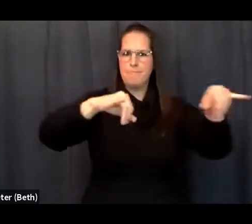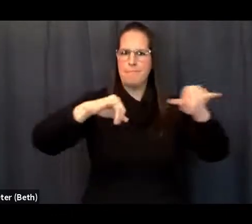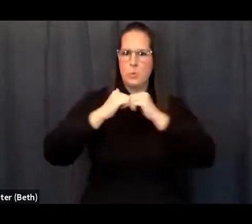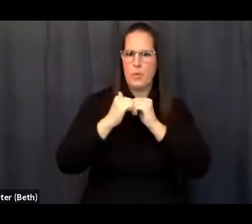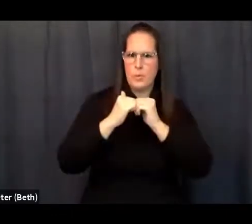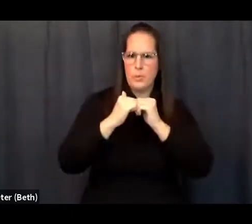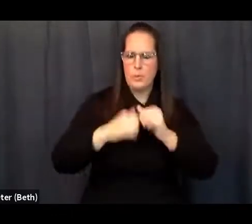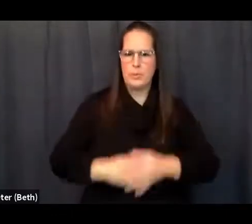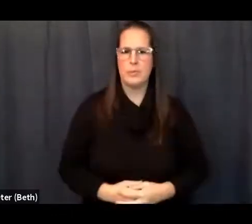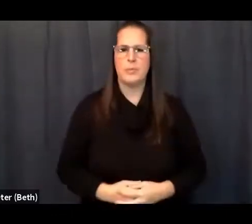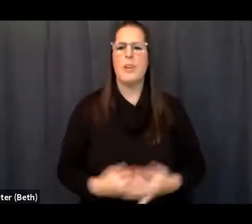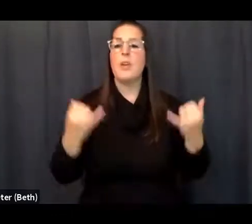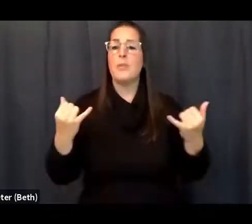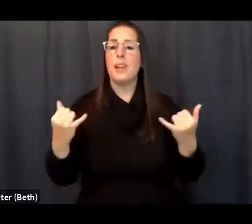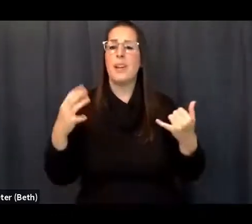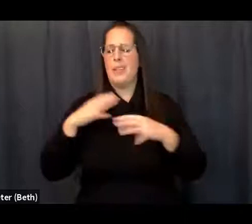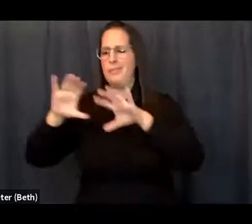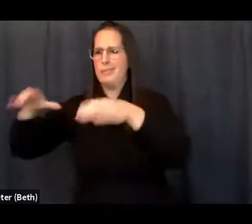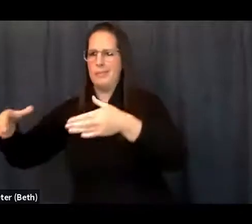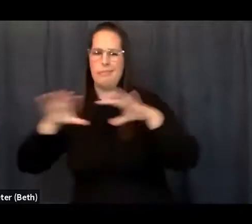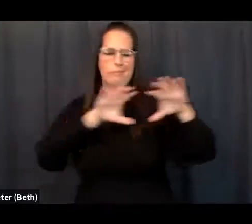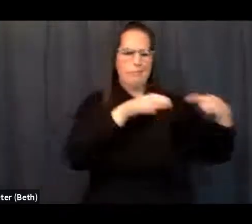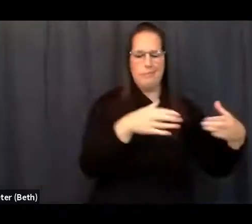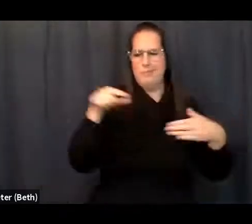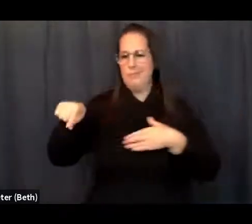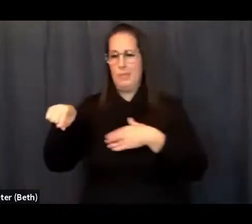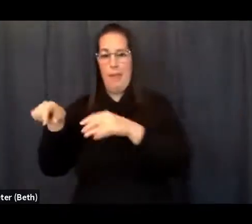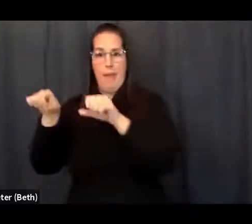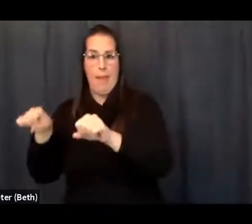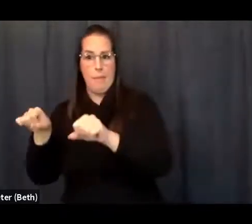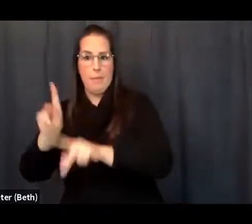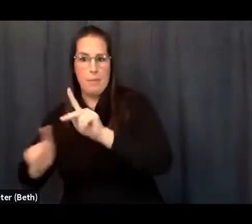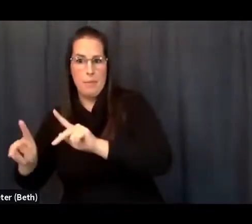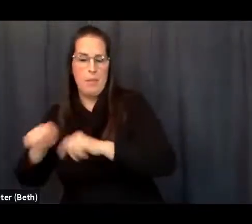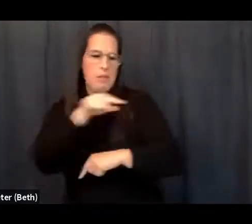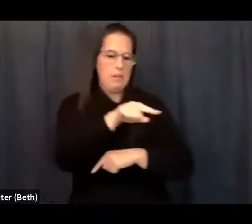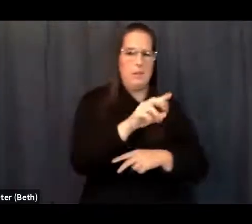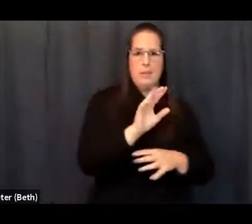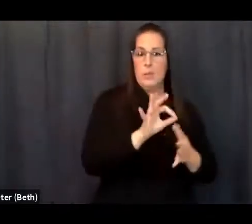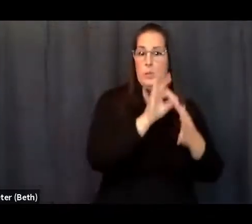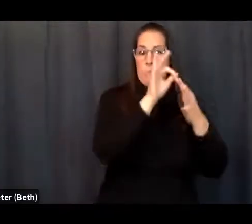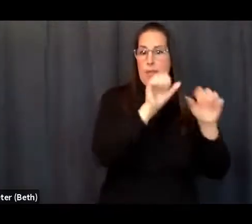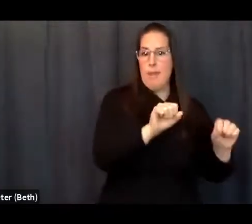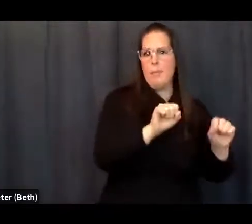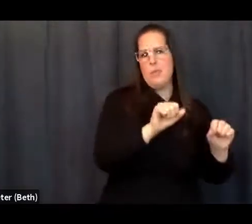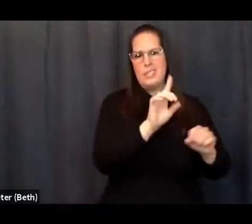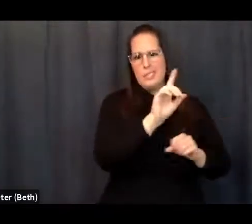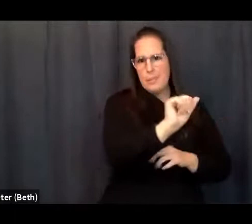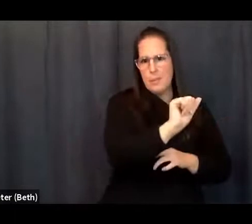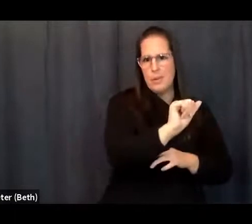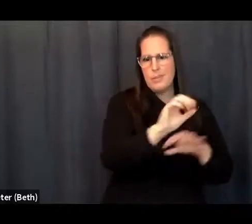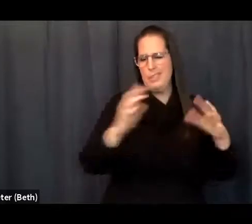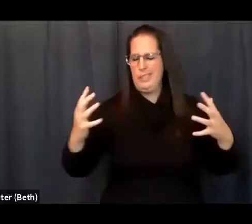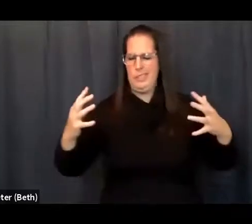the abled, and we're trying to integrate the uniquely abled or disabled. It's not working. And if we can't take the abled